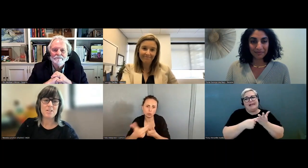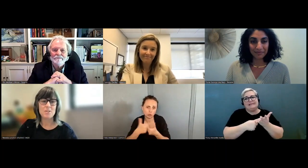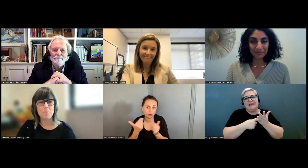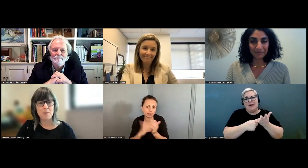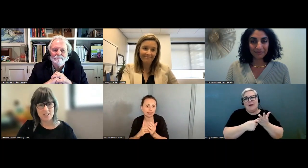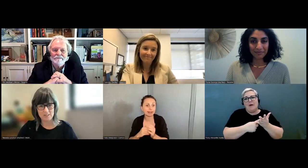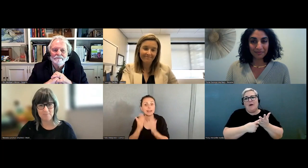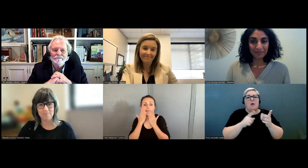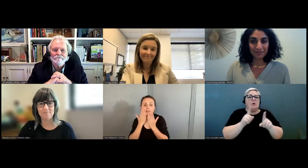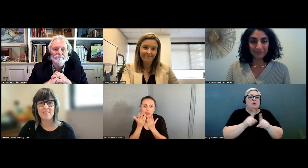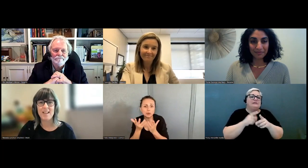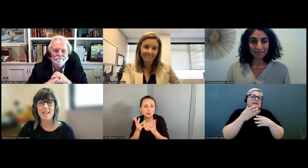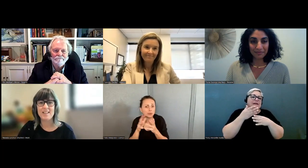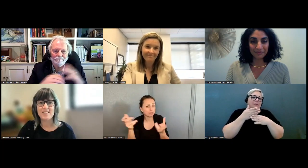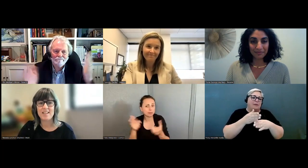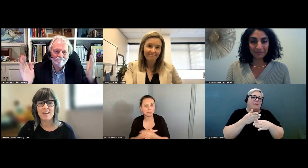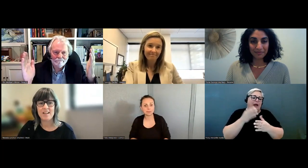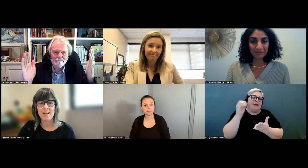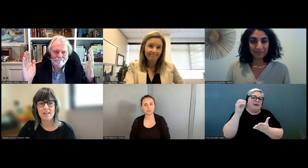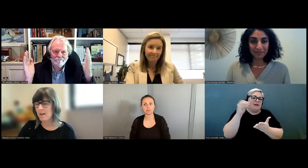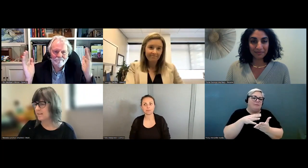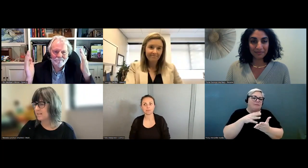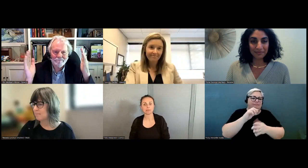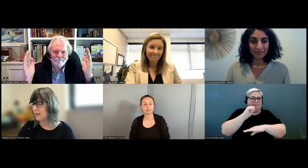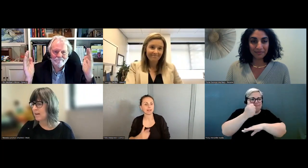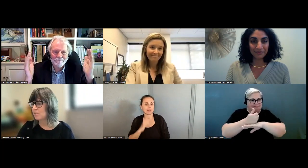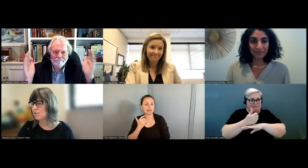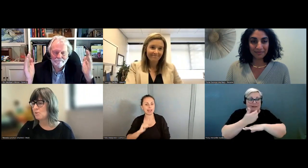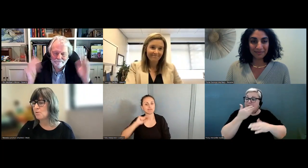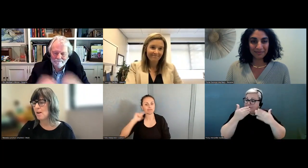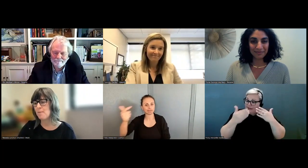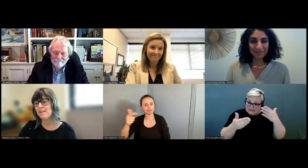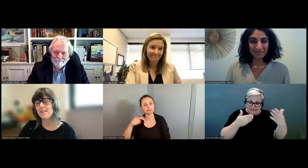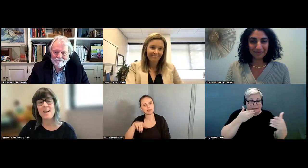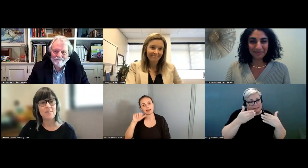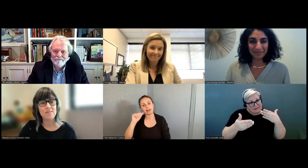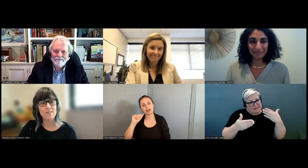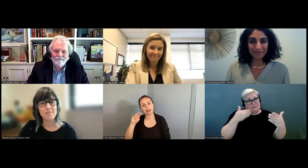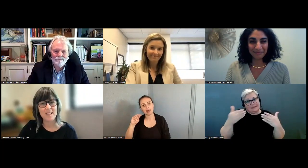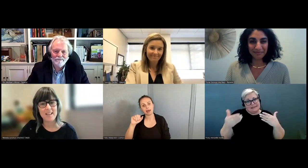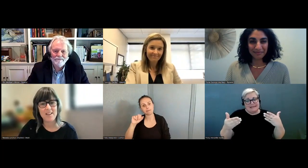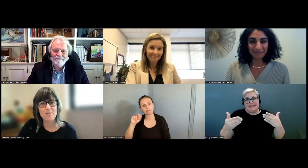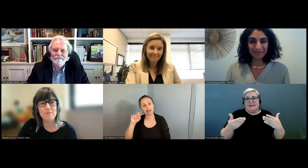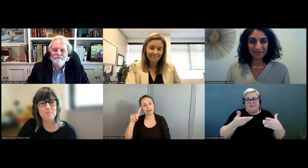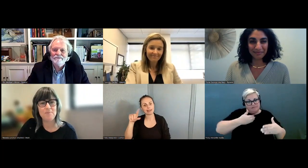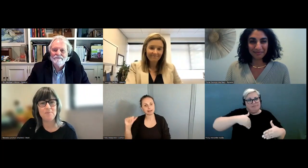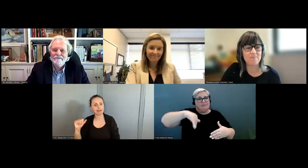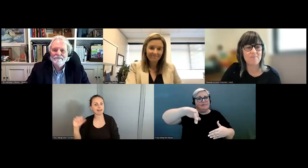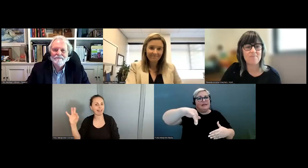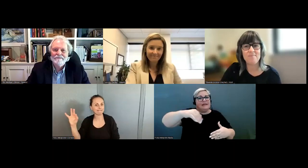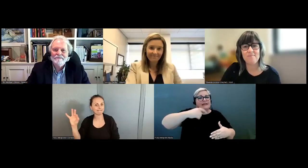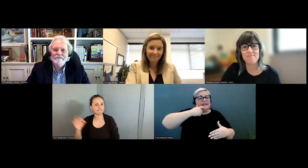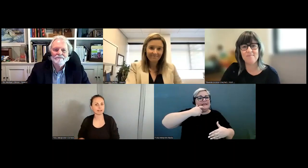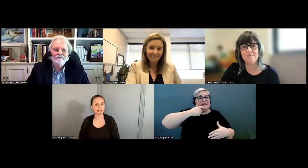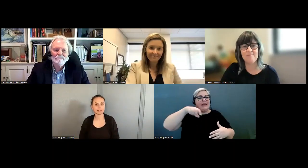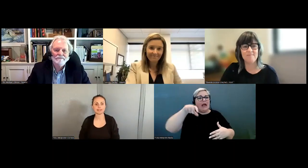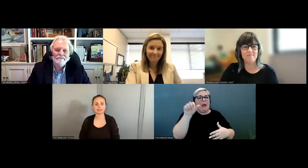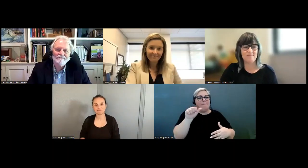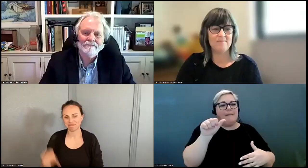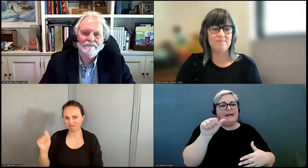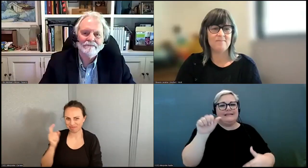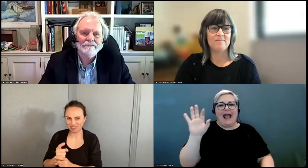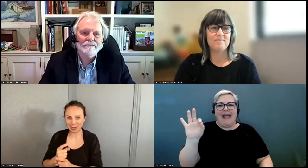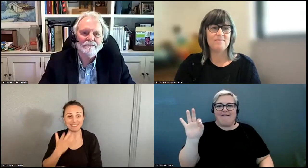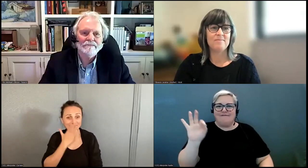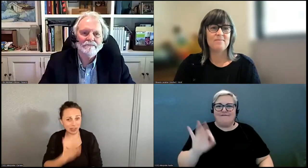you so much. And I am passing it back to Amanda F. Thank you. Thank you so much. And just